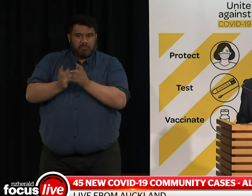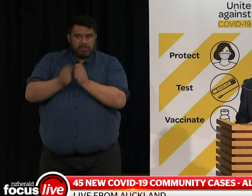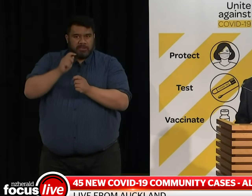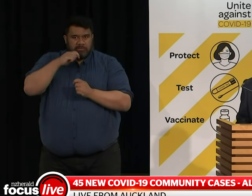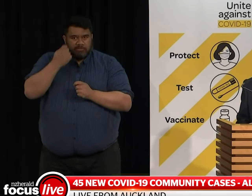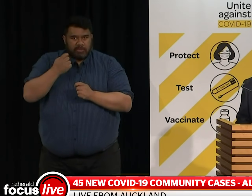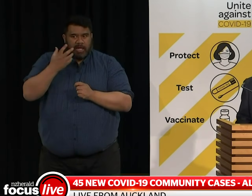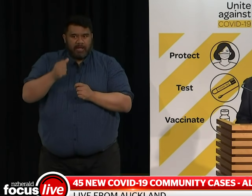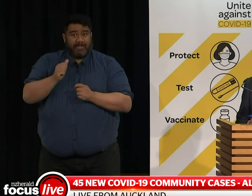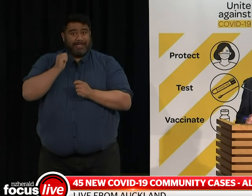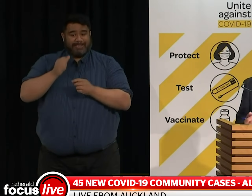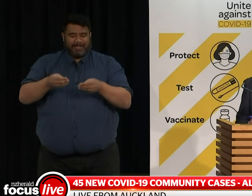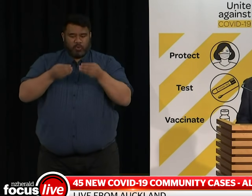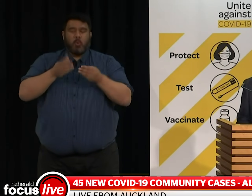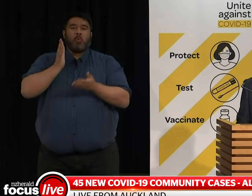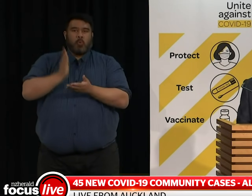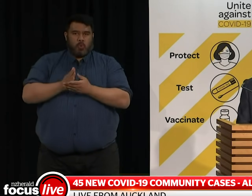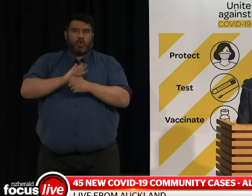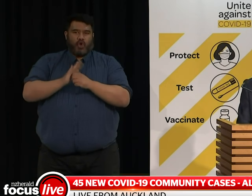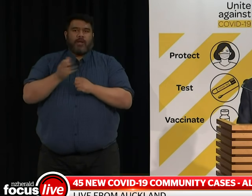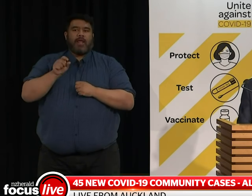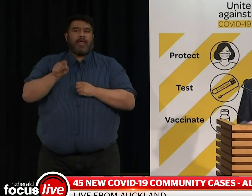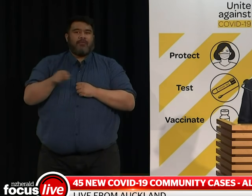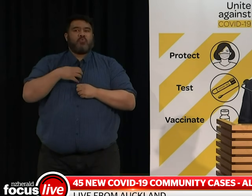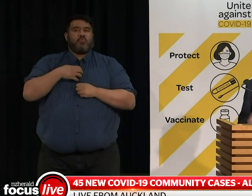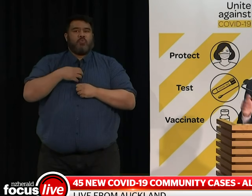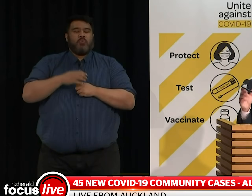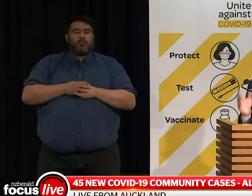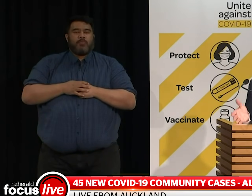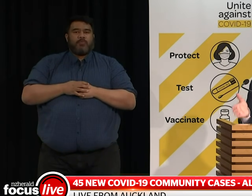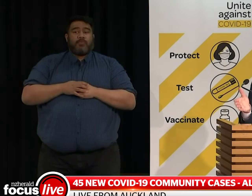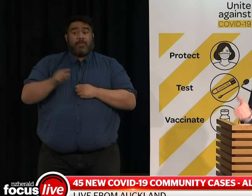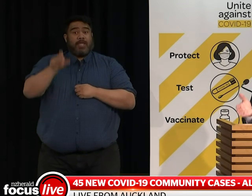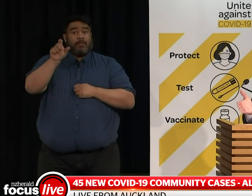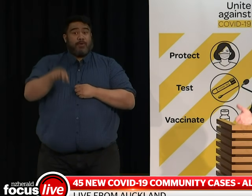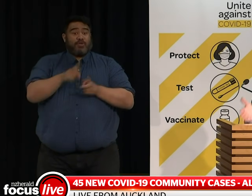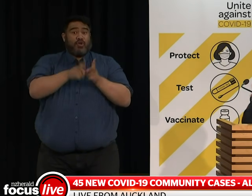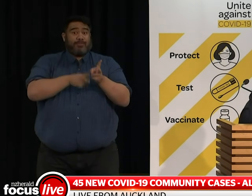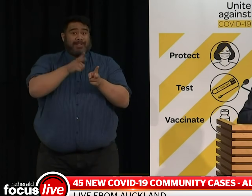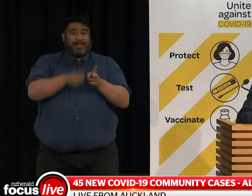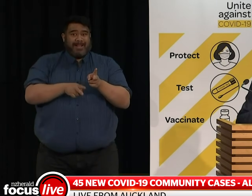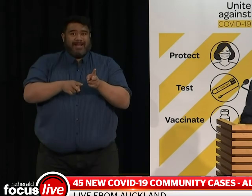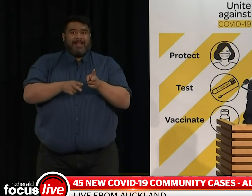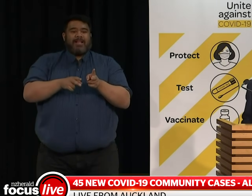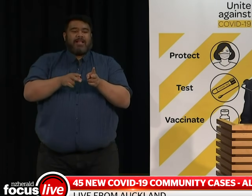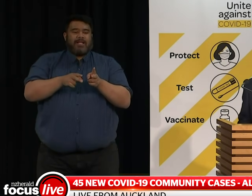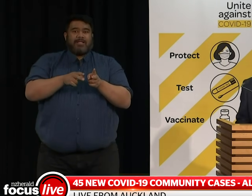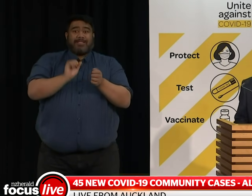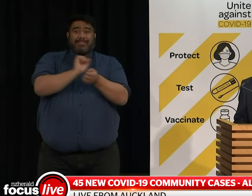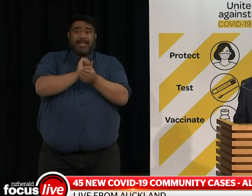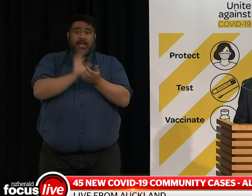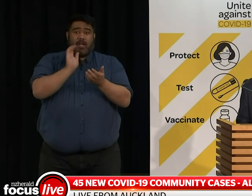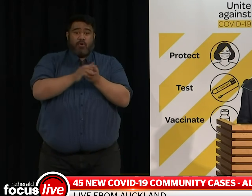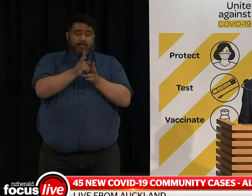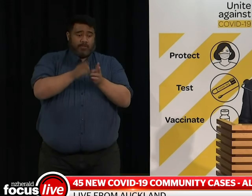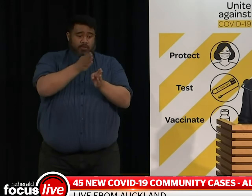yesterday afternoon. As part of the usual precautions, as the person's infectious period included Saturday, a